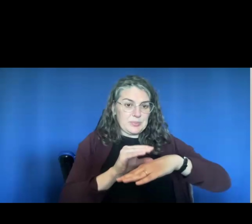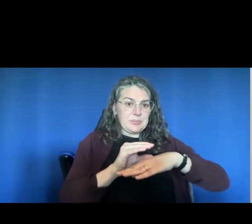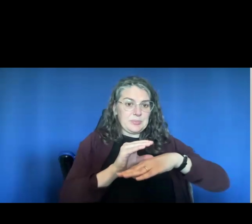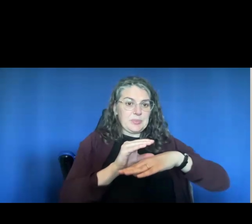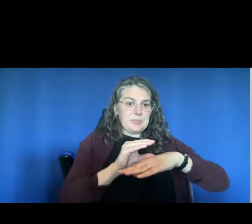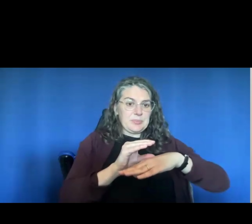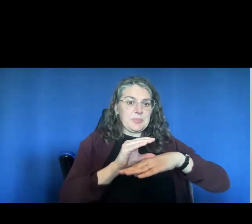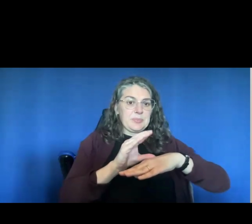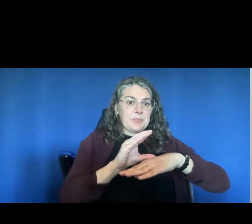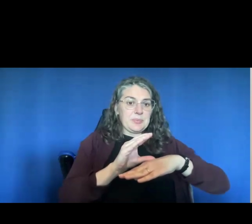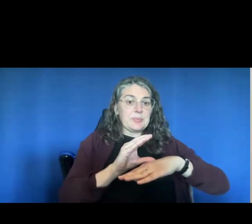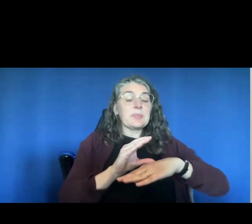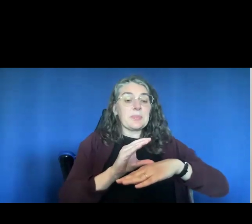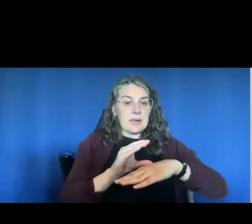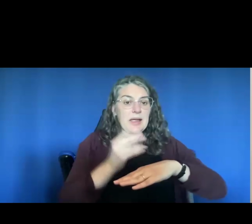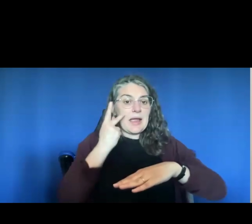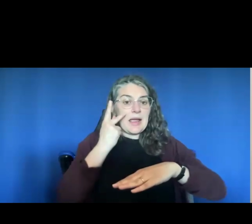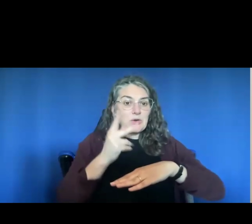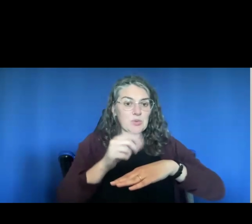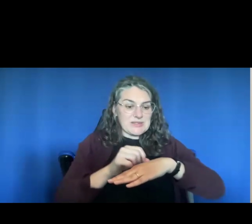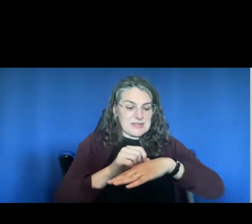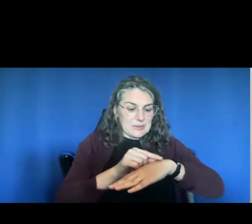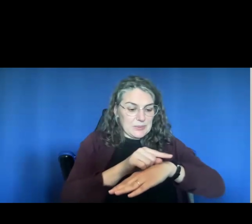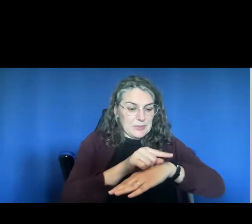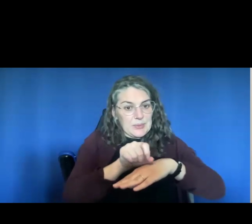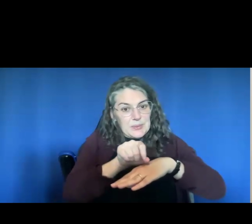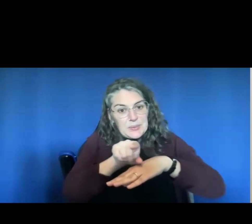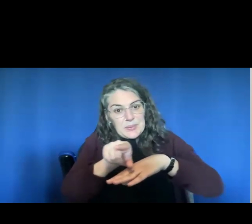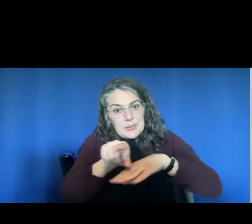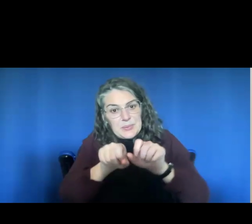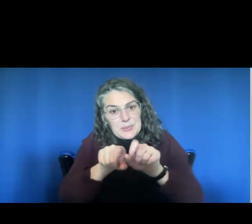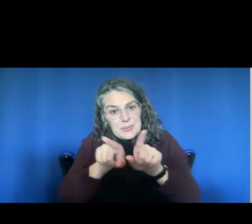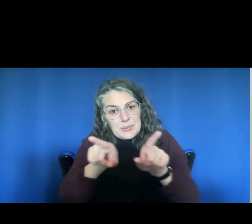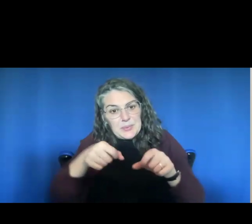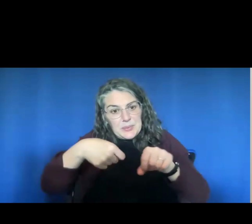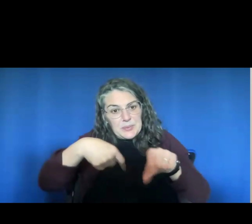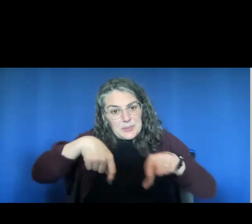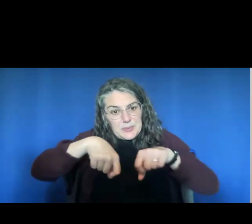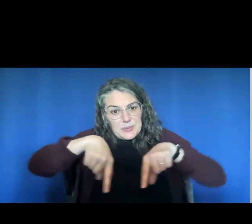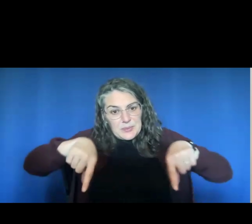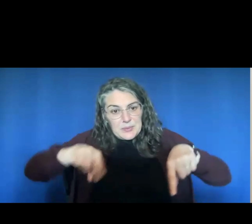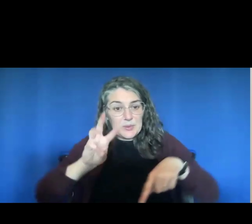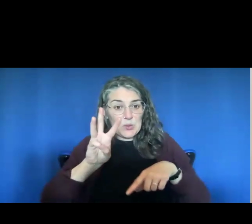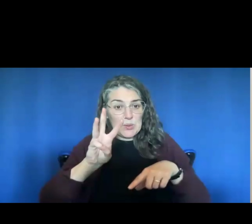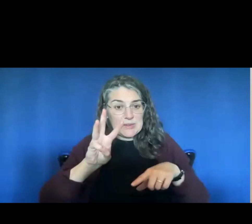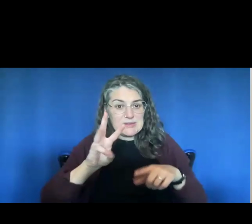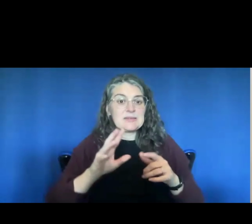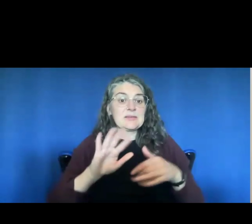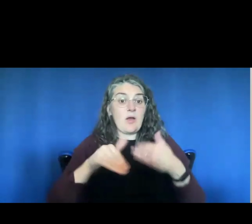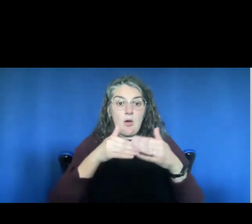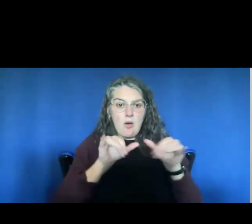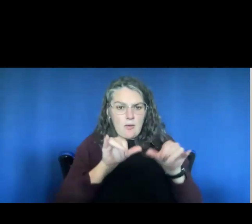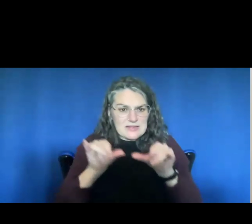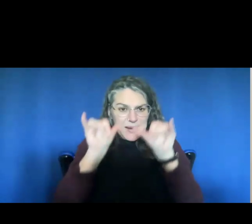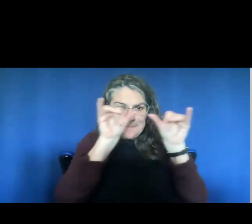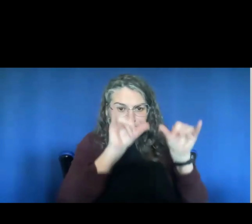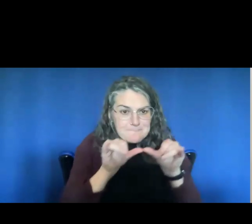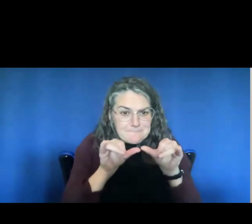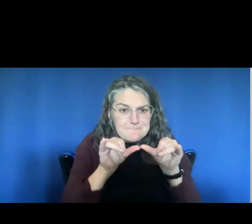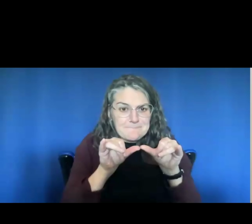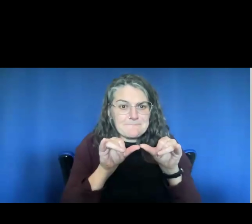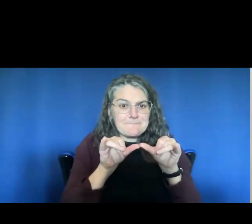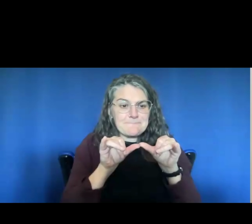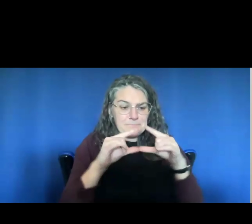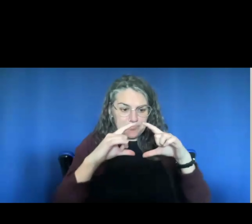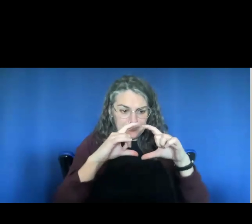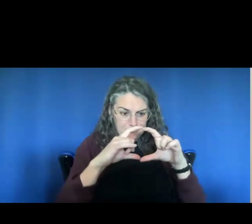the 6 arms of the snowflake. The ice crystals that make up snowflakes are symmetrical or patterned because